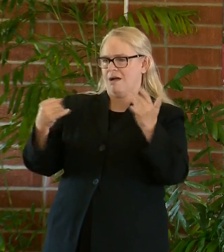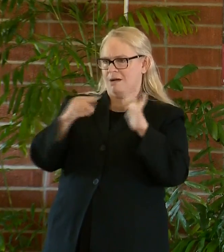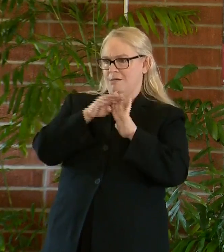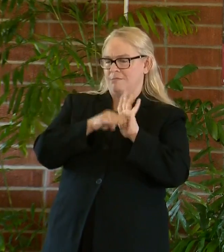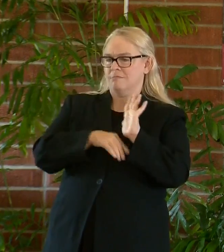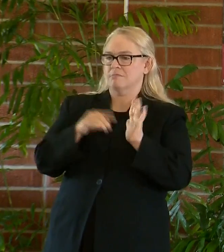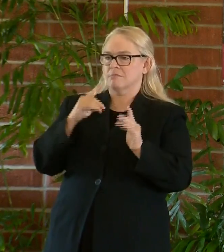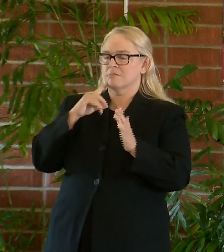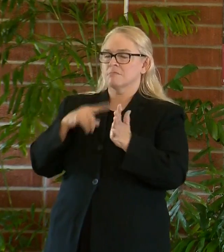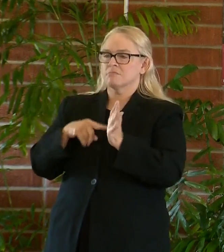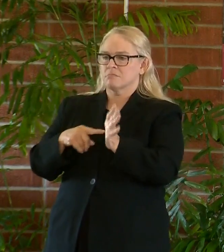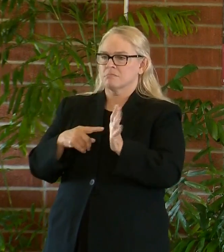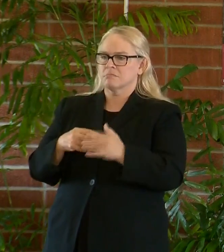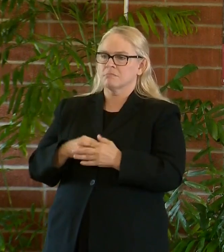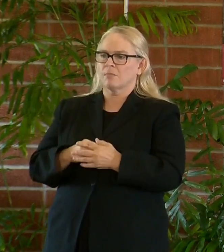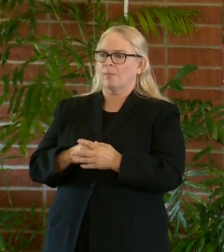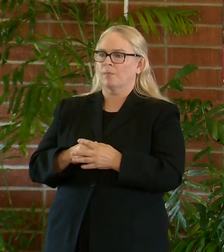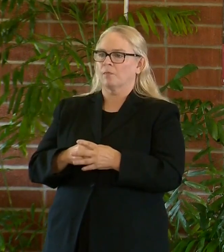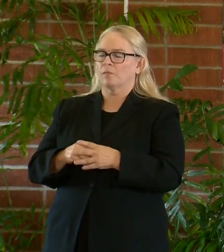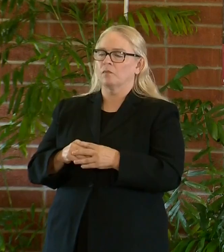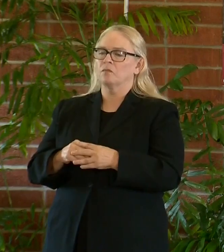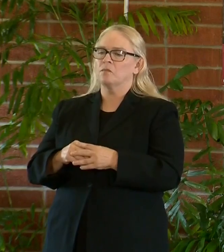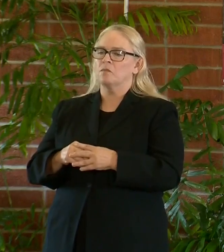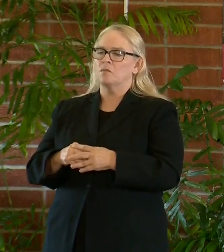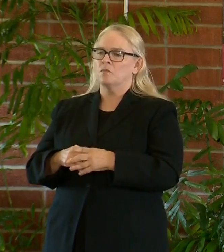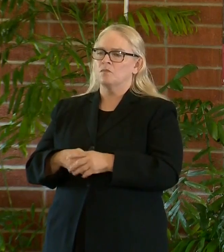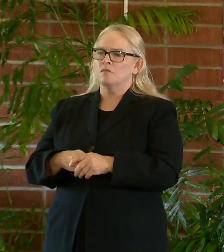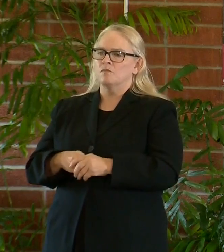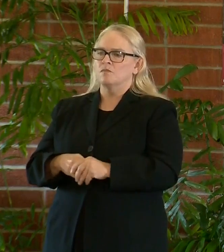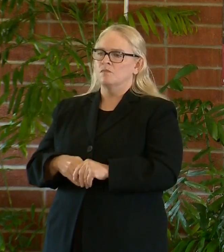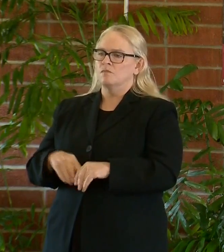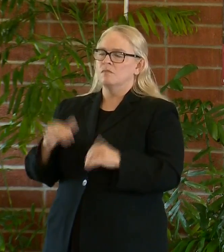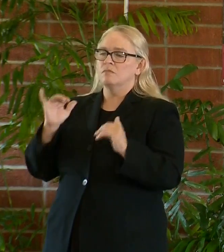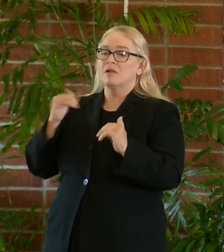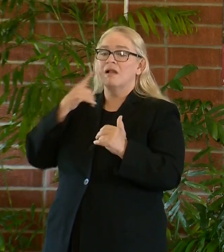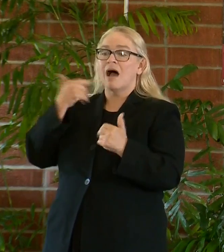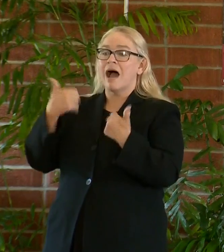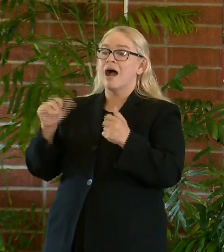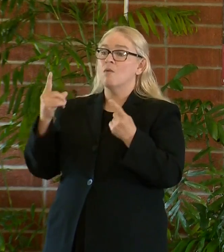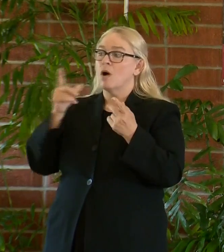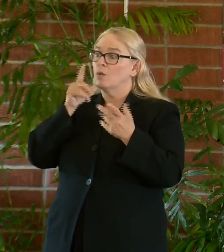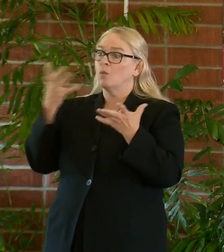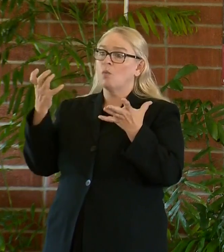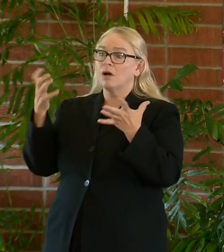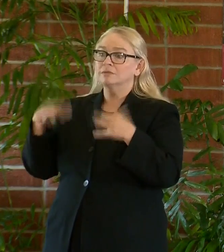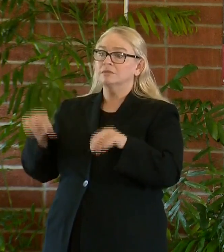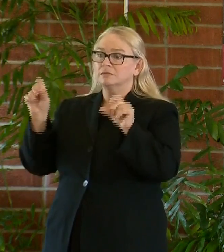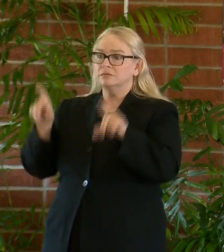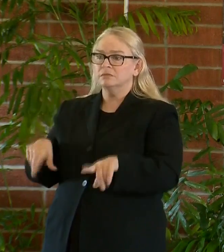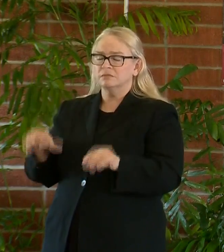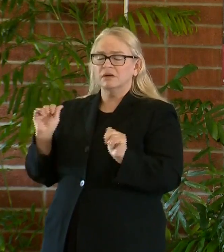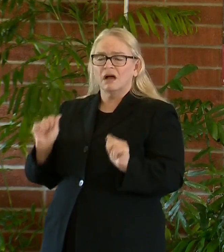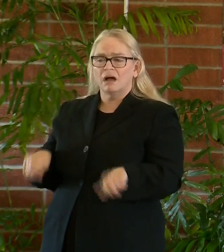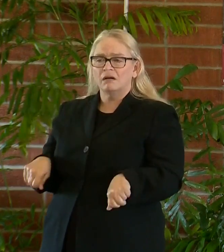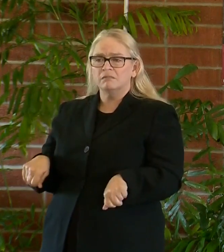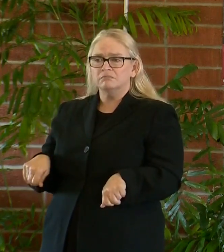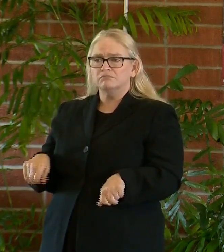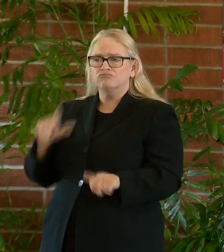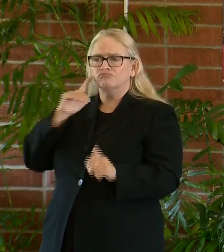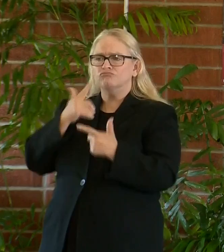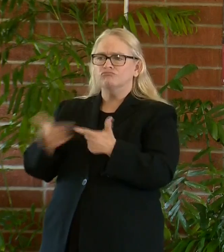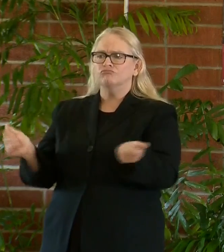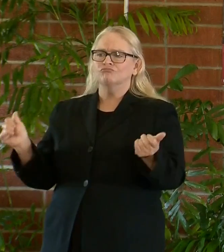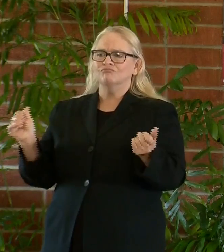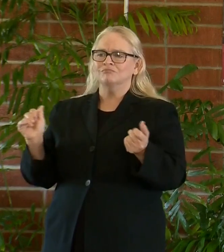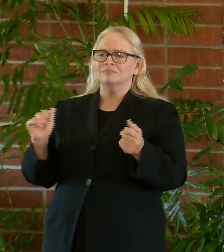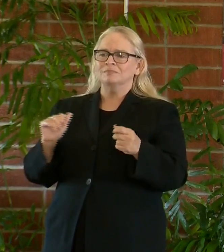which is, are we at a point right now where we can say everybody that wants a test needs to get a test? The answer is not today. We need to prioritize the